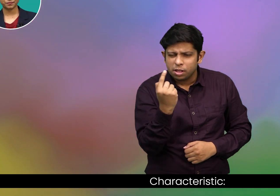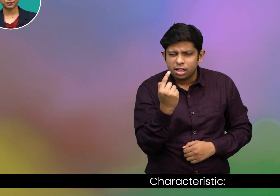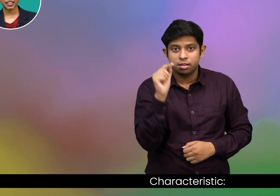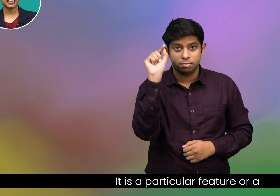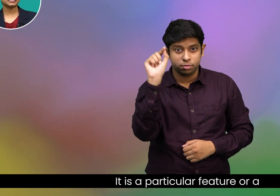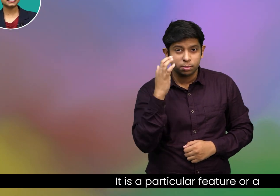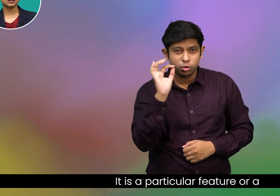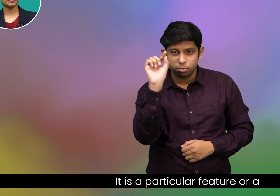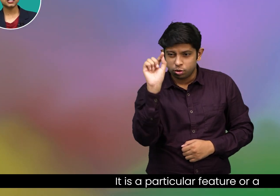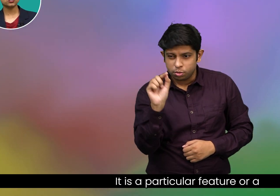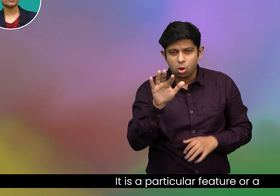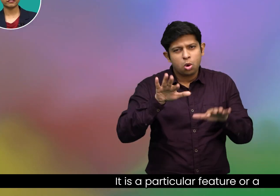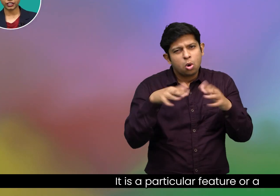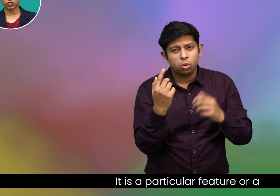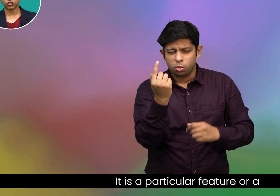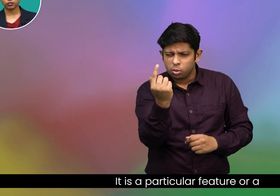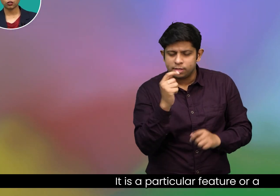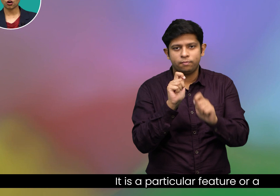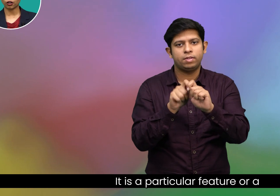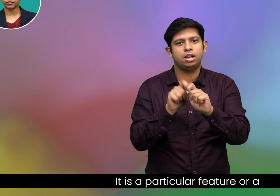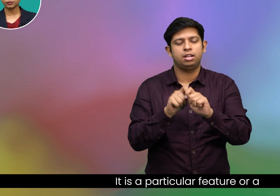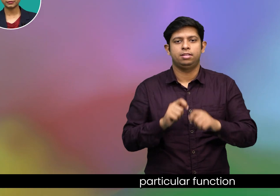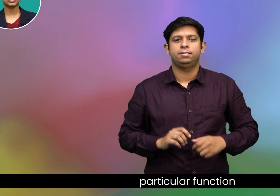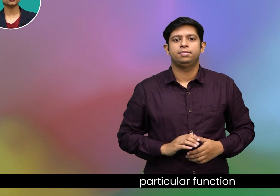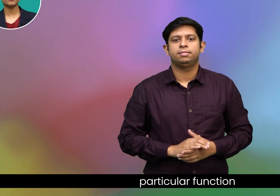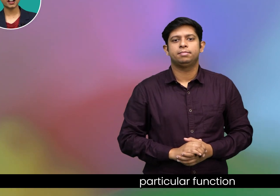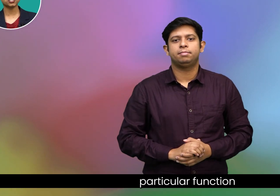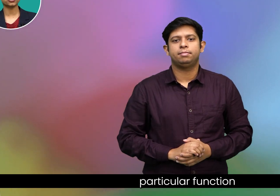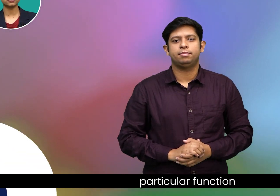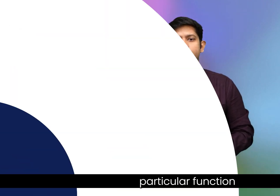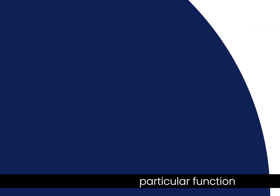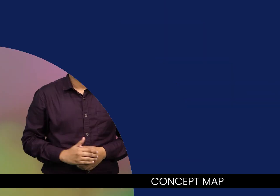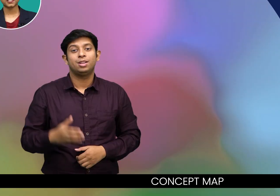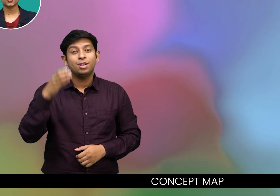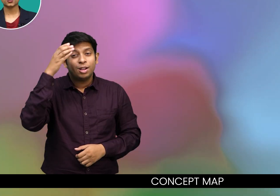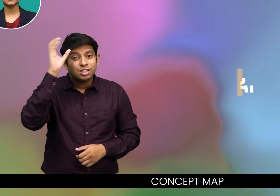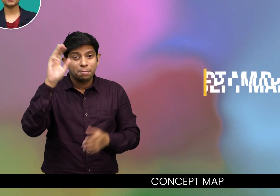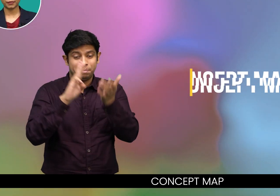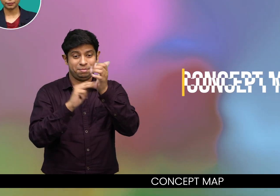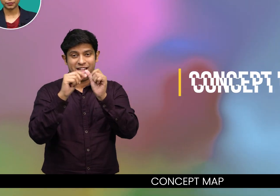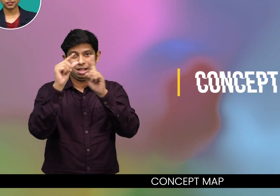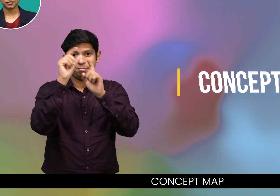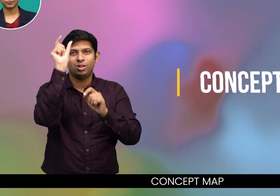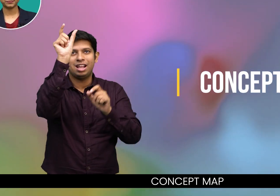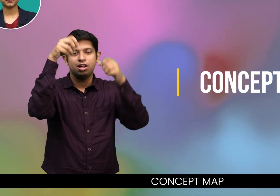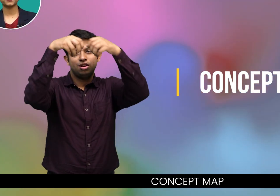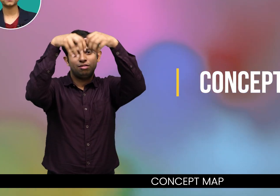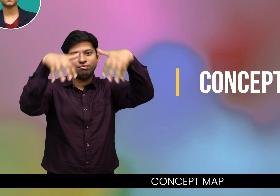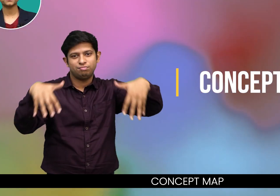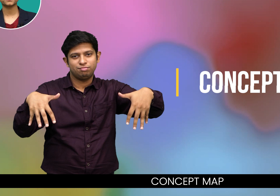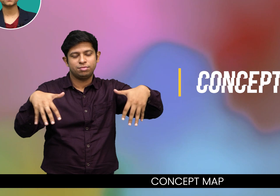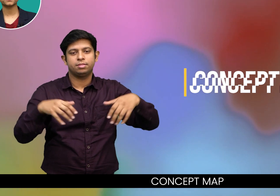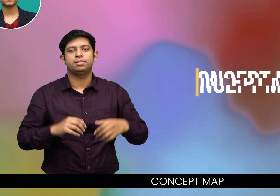Characteristics. It is a particular feature or a particular function. Concept map.